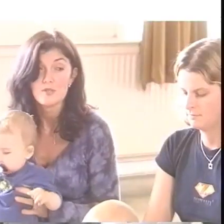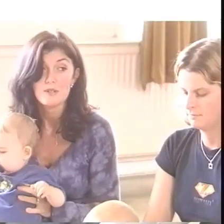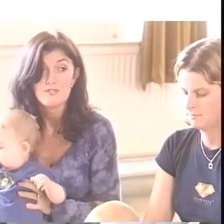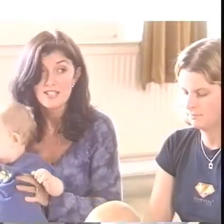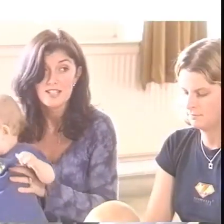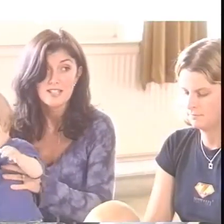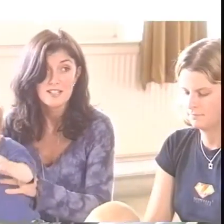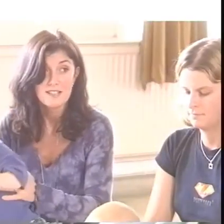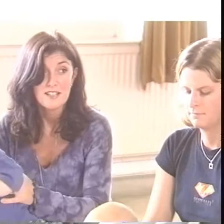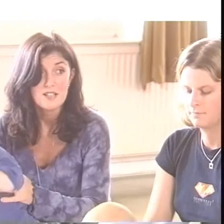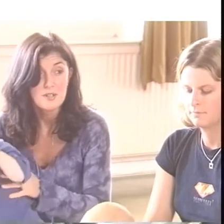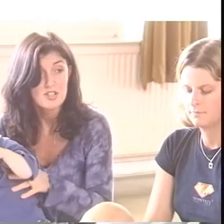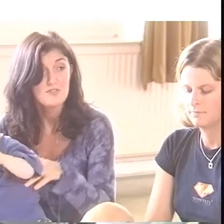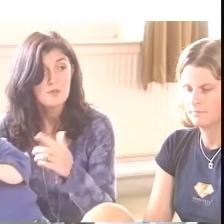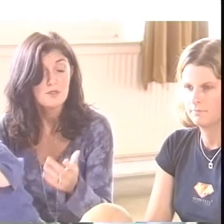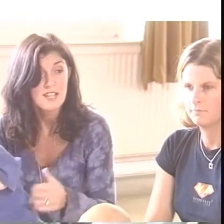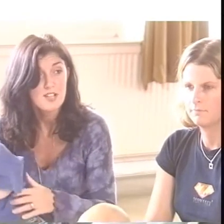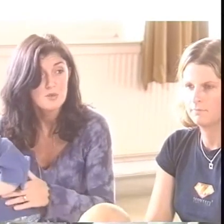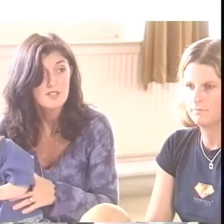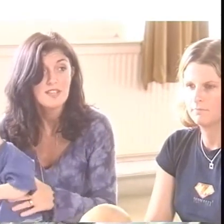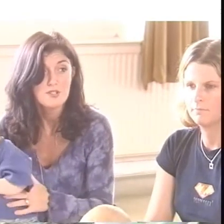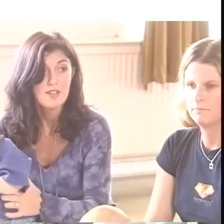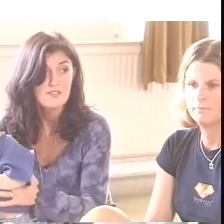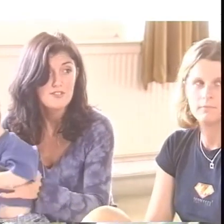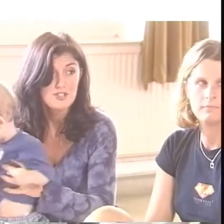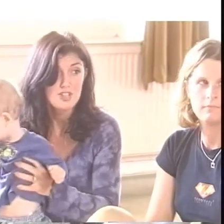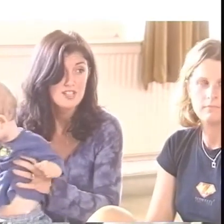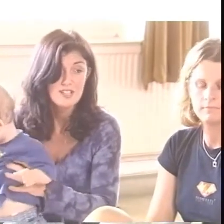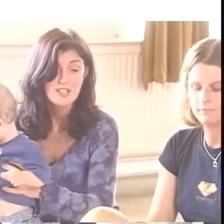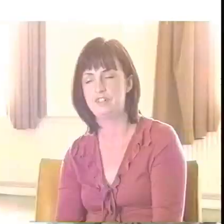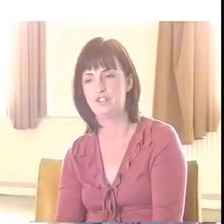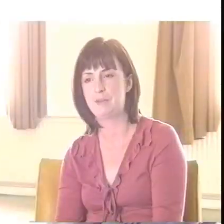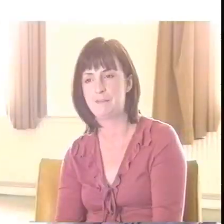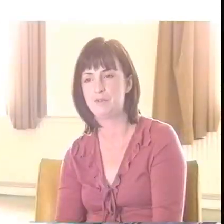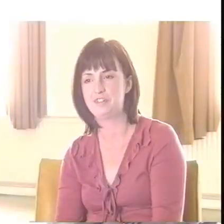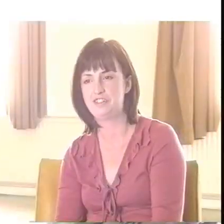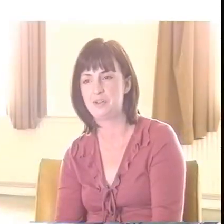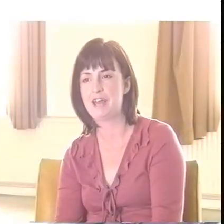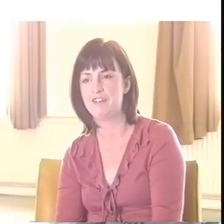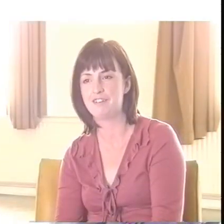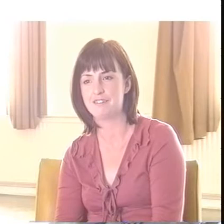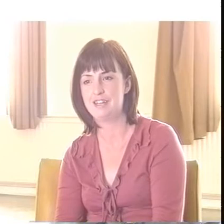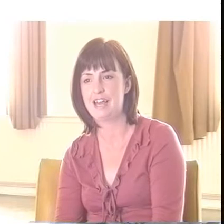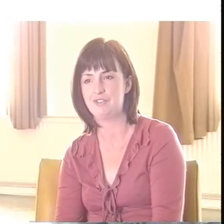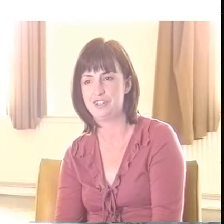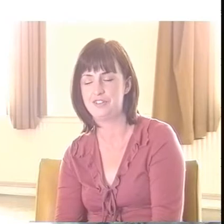now. And we're basically teaching parents to sign with their babies. We're not teaching the babies, we're teaching the parents how to use this